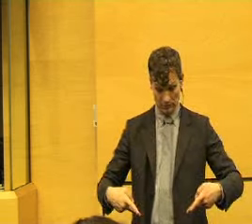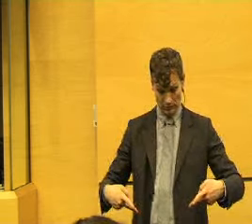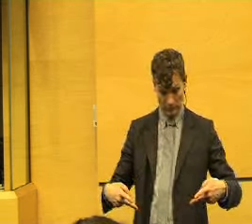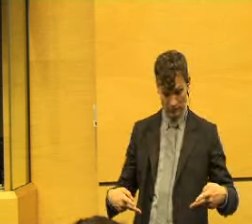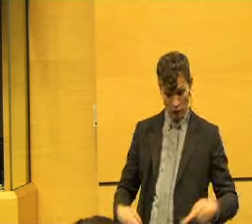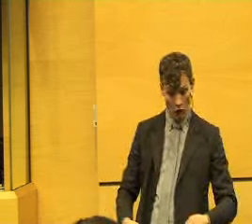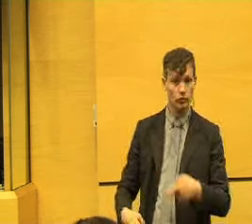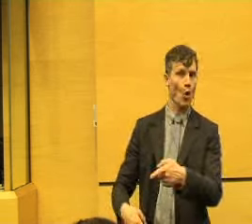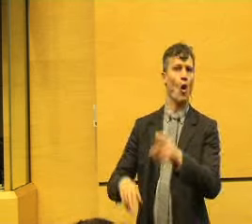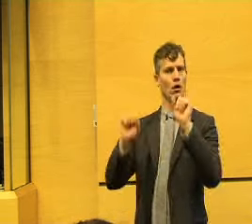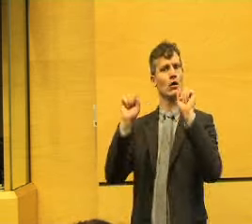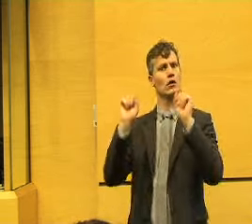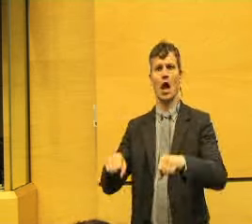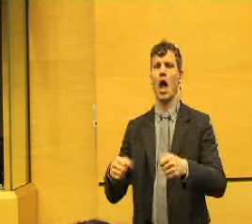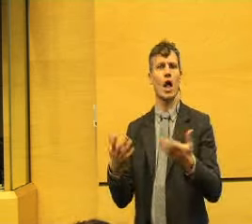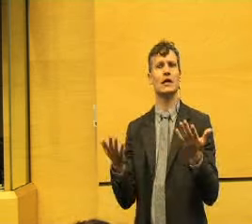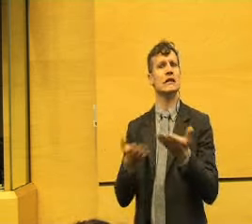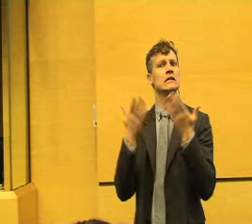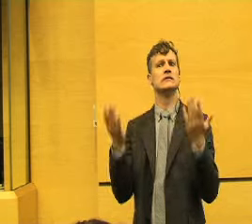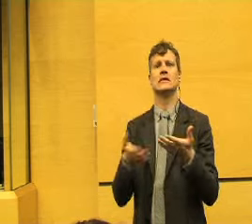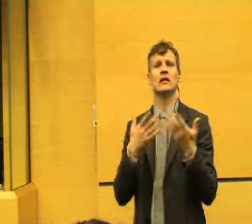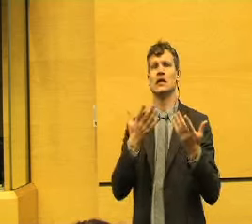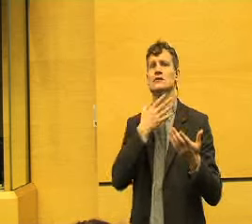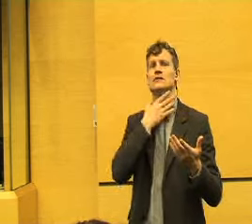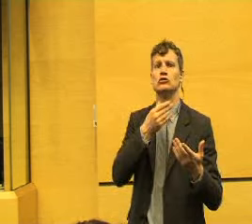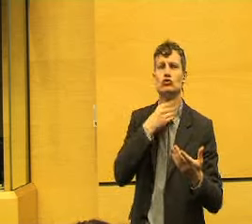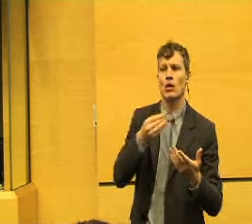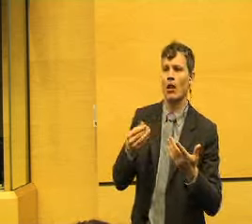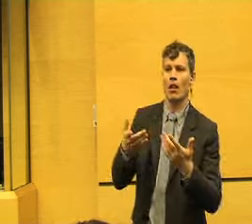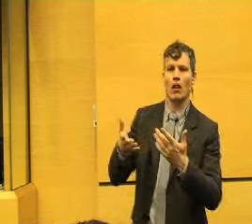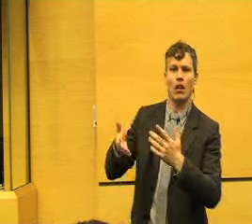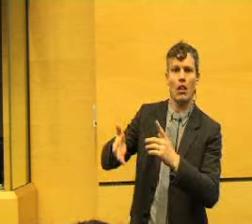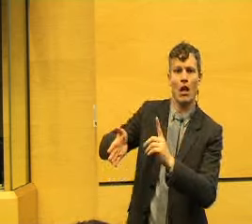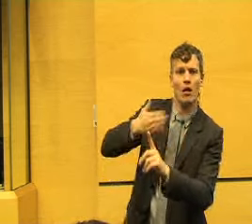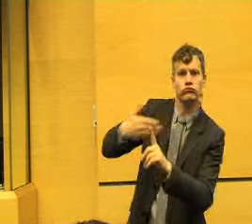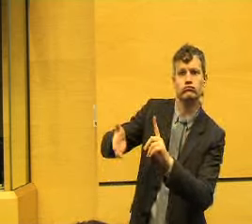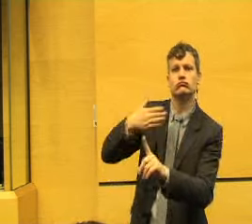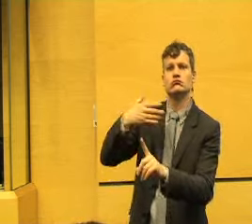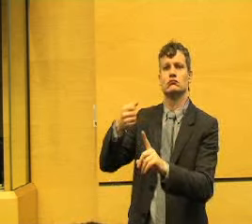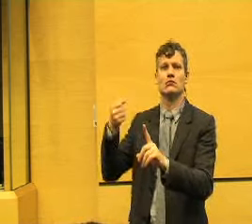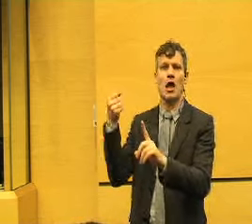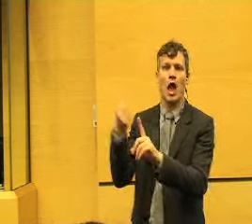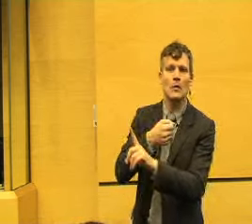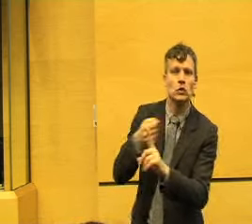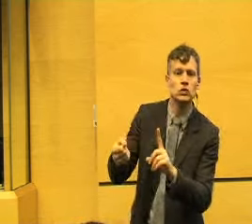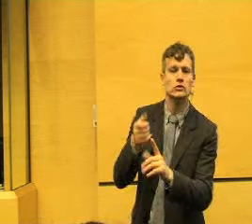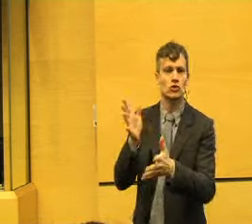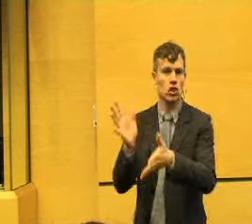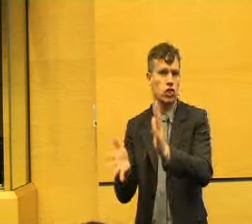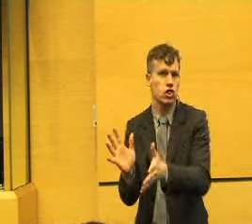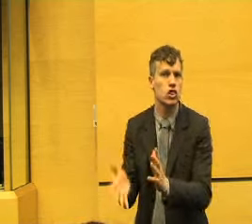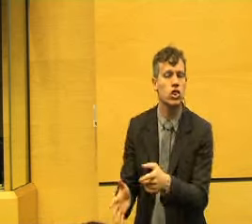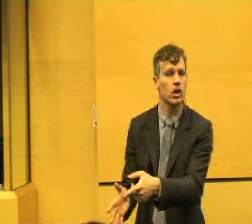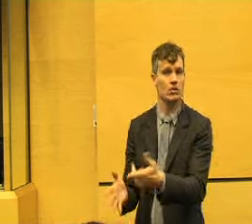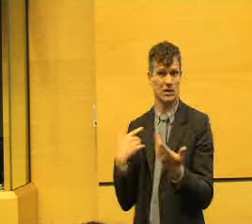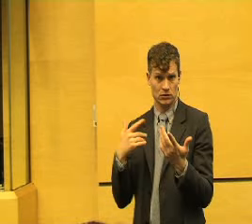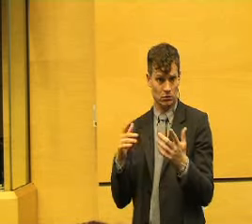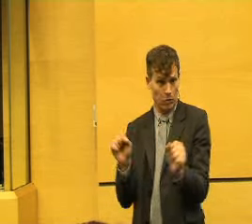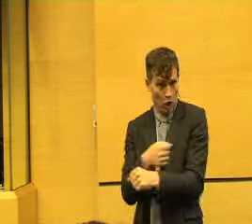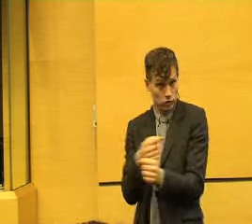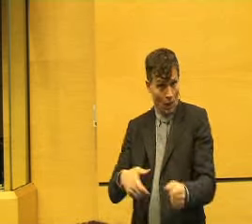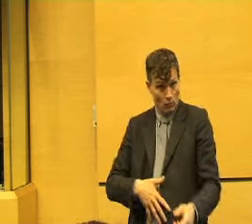can be subjected to. And I'd also like to point out that often the persons with disabilities